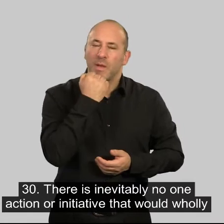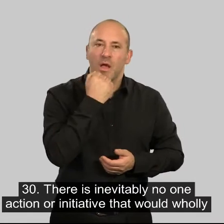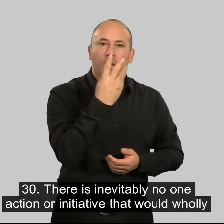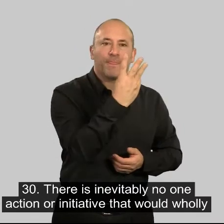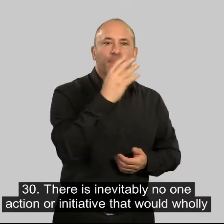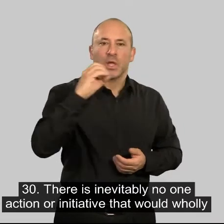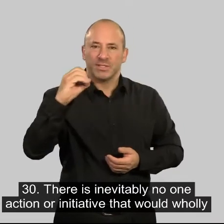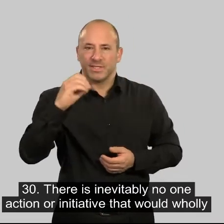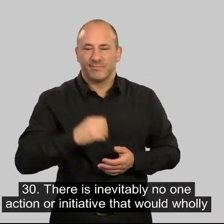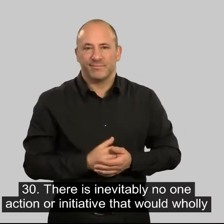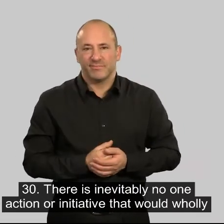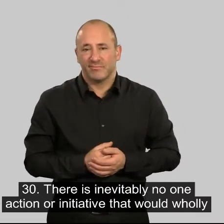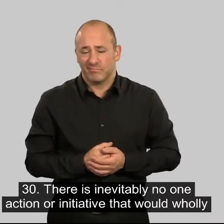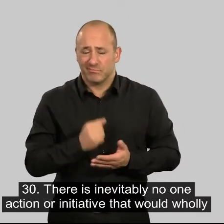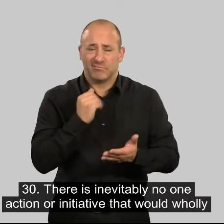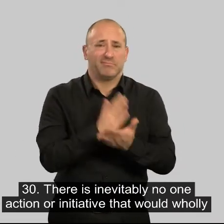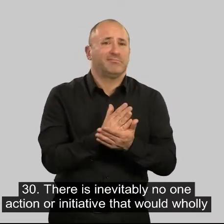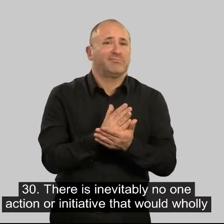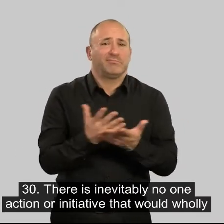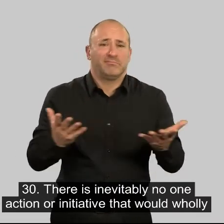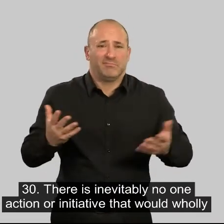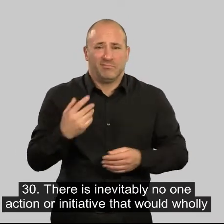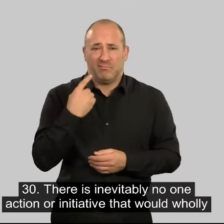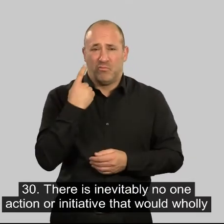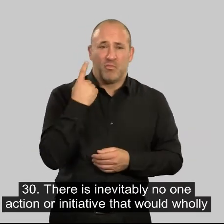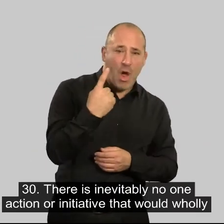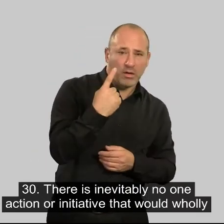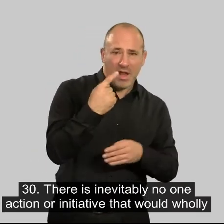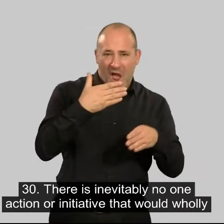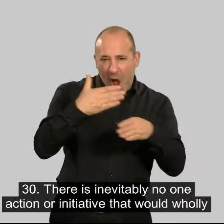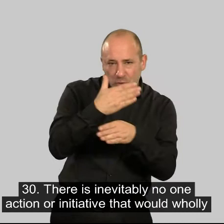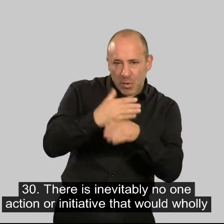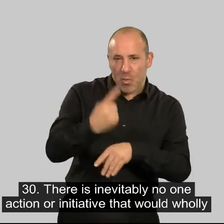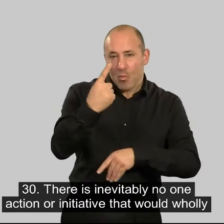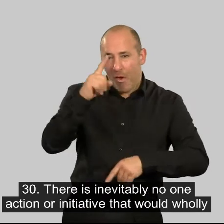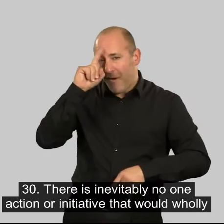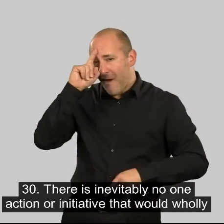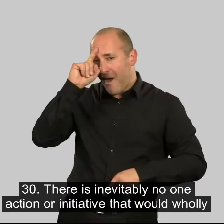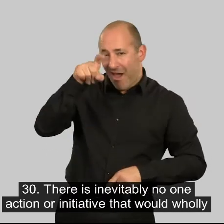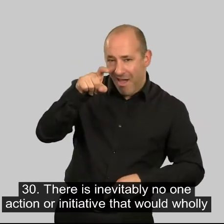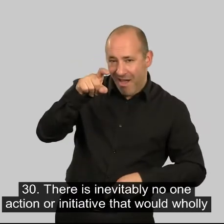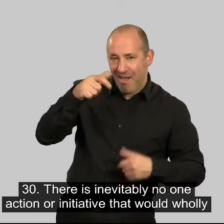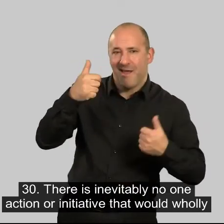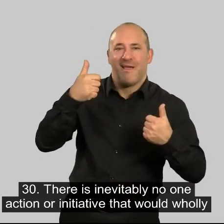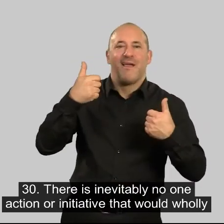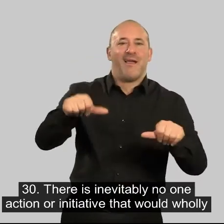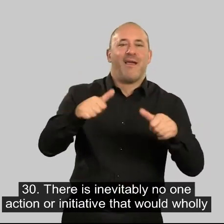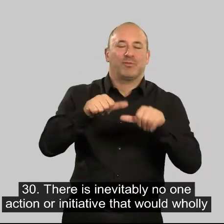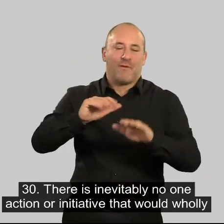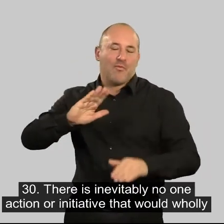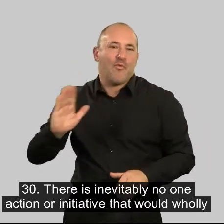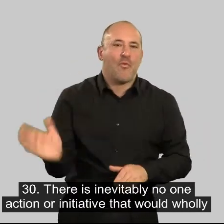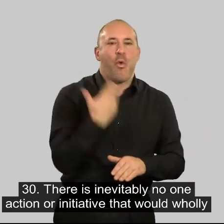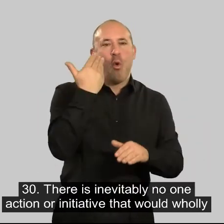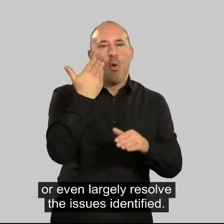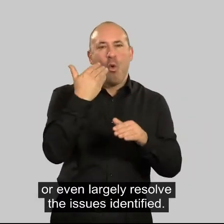30. There is inevitably no one action or initiative that would wholly or even largely resolve